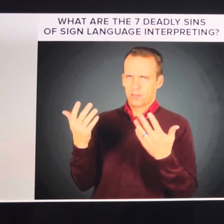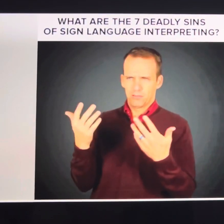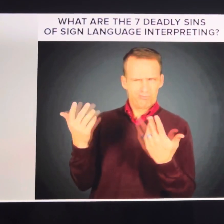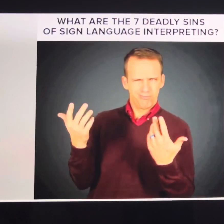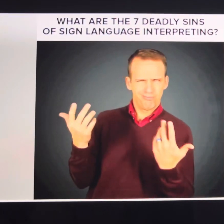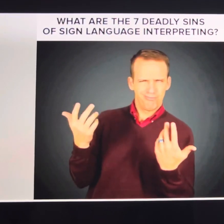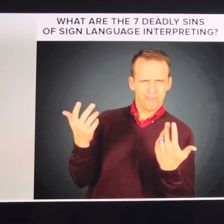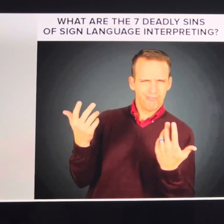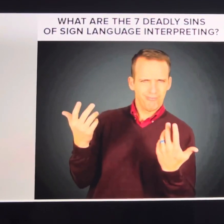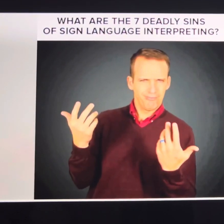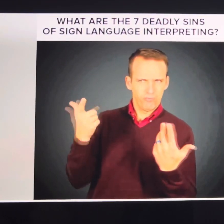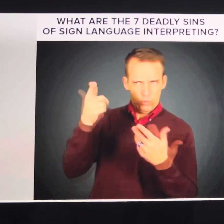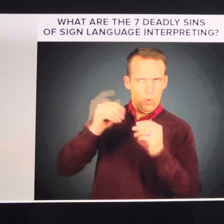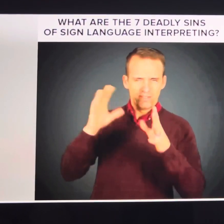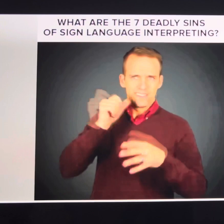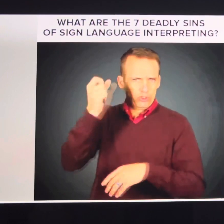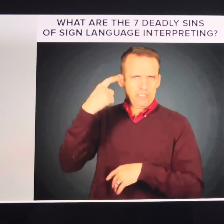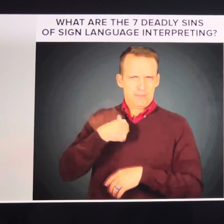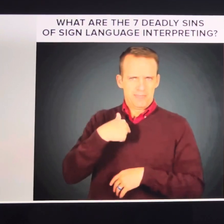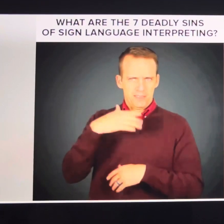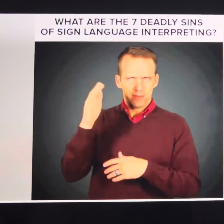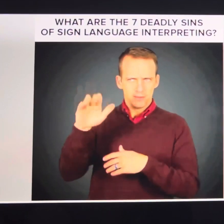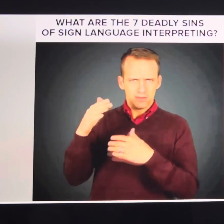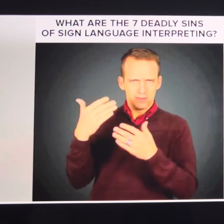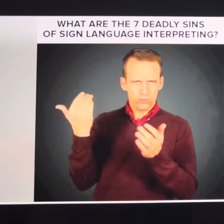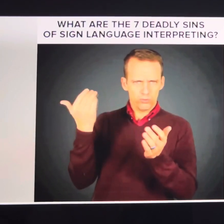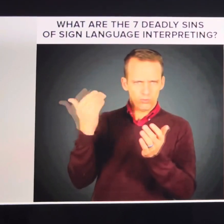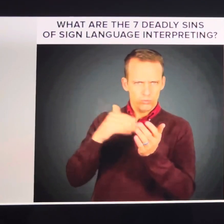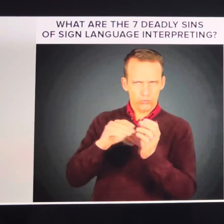is obvious that you didn't understand and they continue,